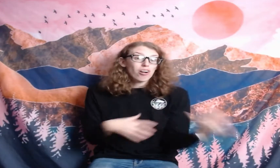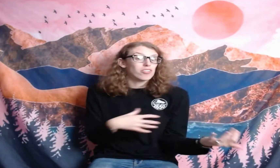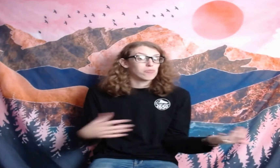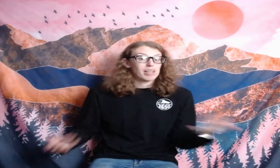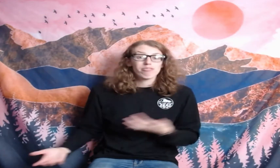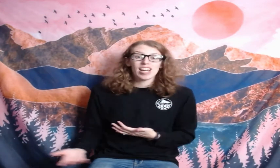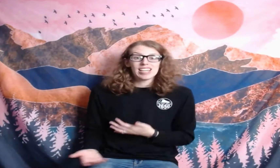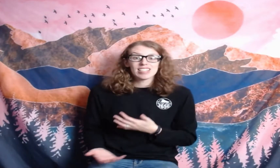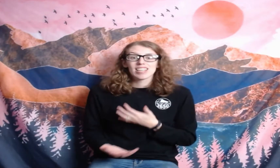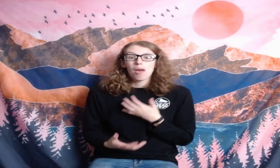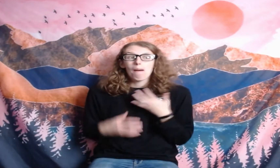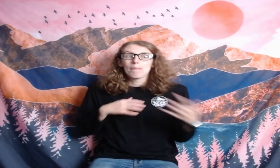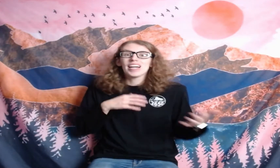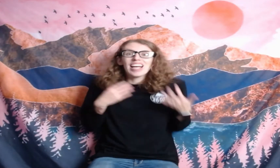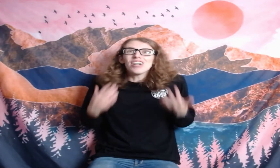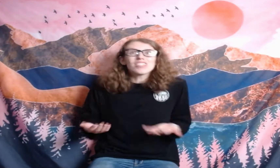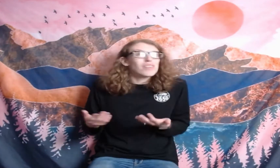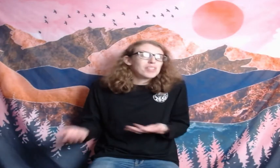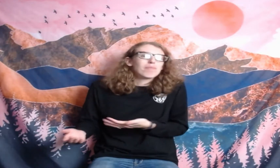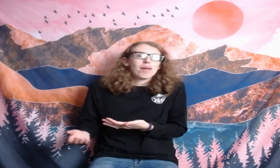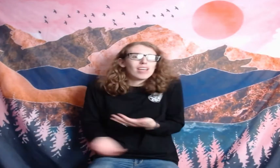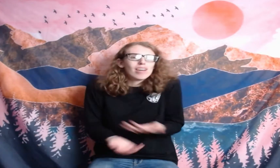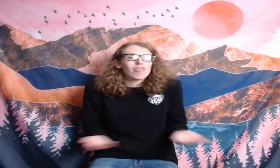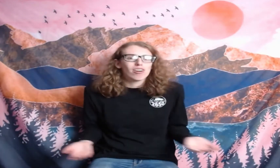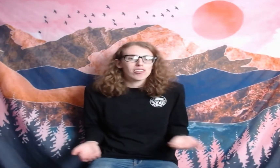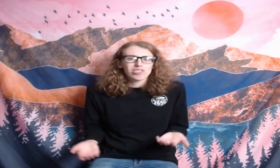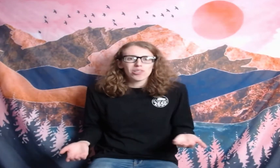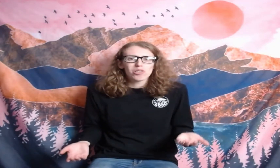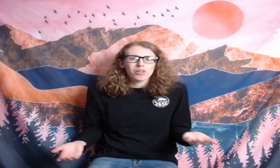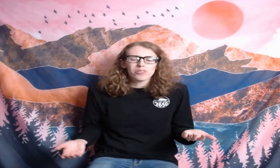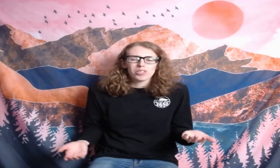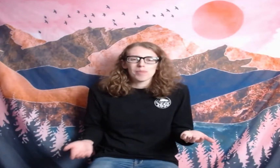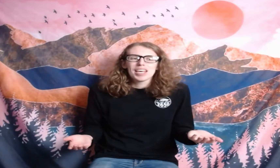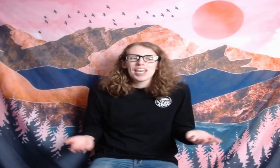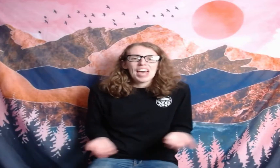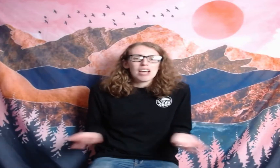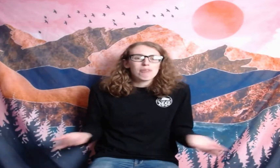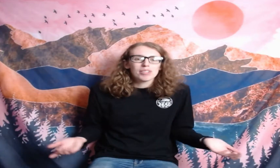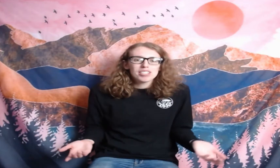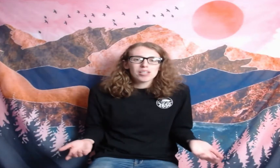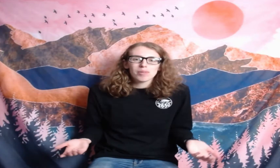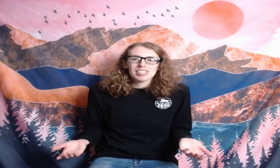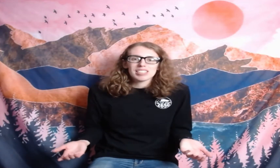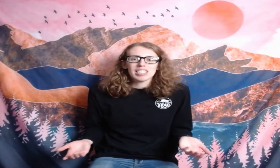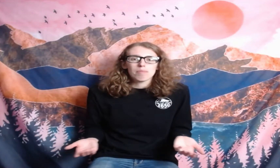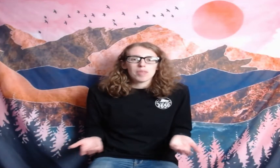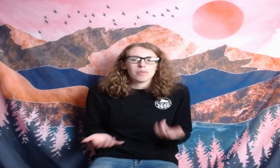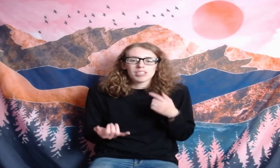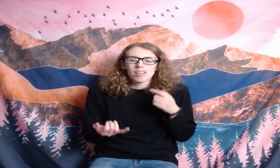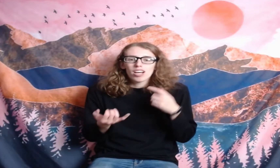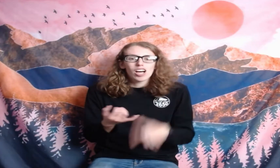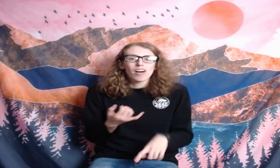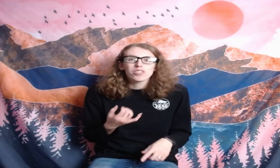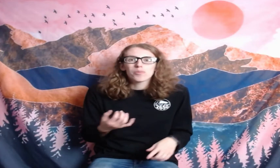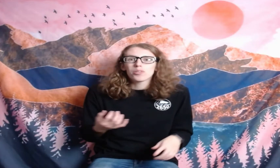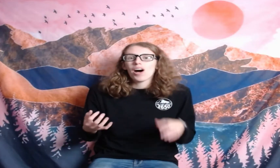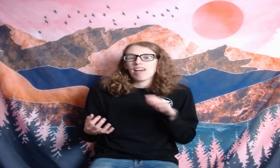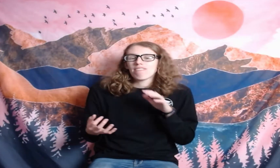of my friends. But I also sometimes like going on solo road trips, and I wanted somewhere to sleep that was comfortable. I felt